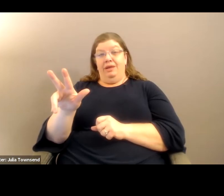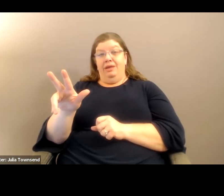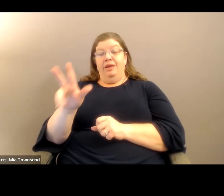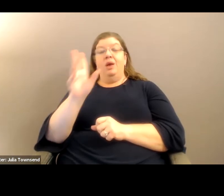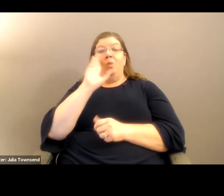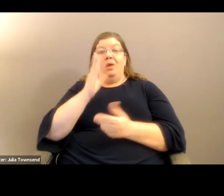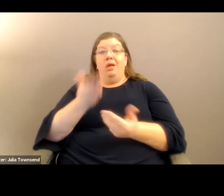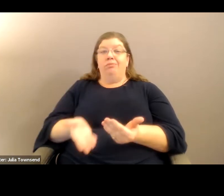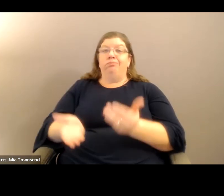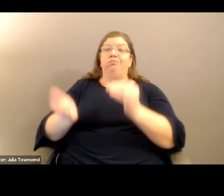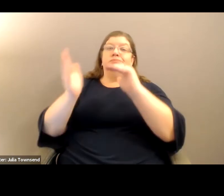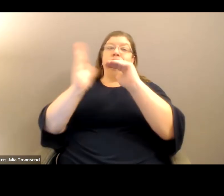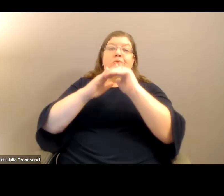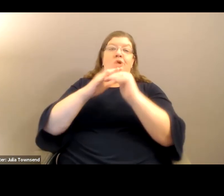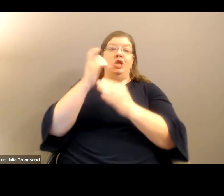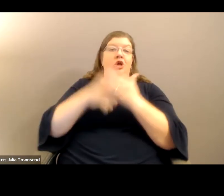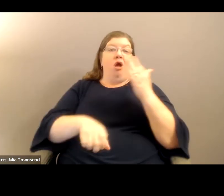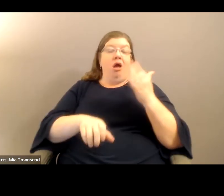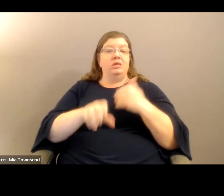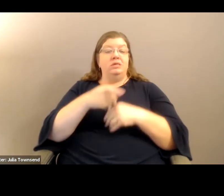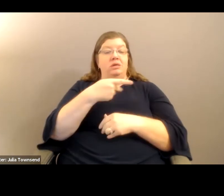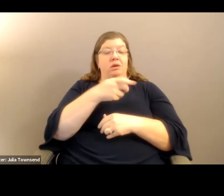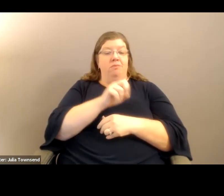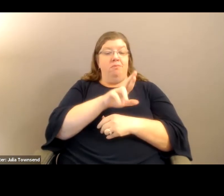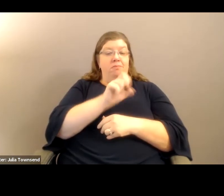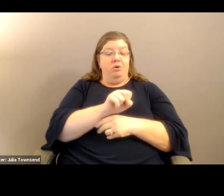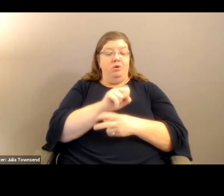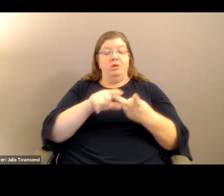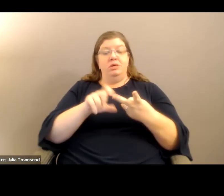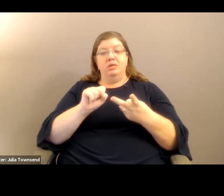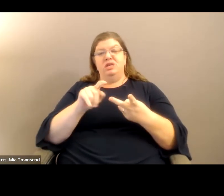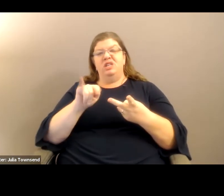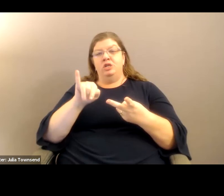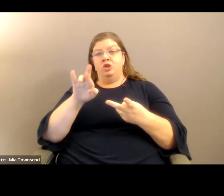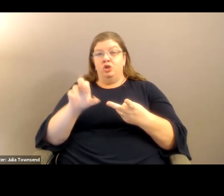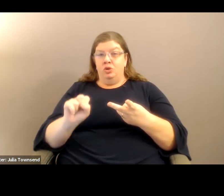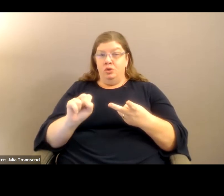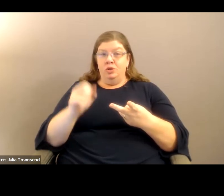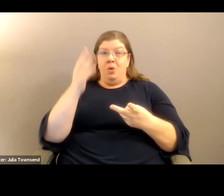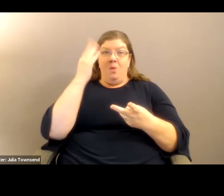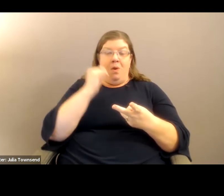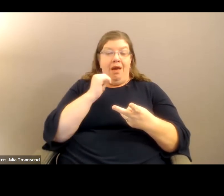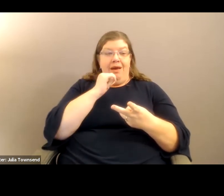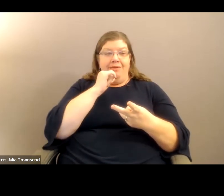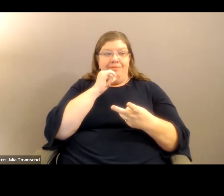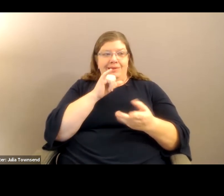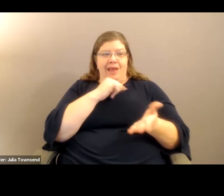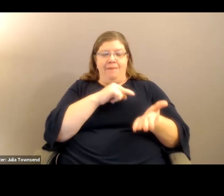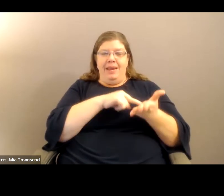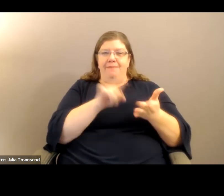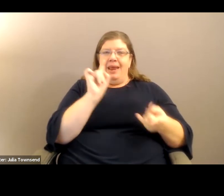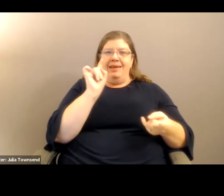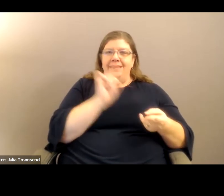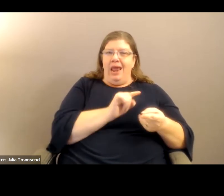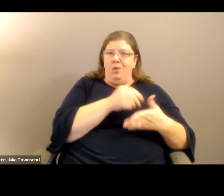the cost of PERS and STIRS just because we are not seeing that being paid down.